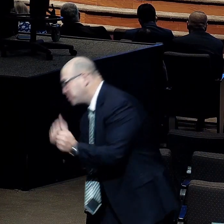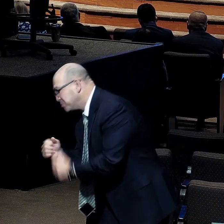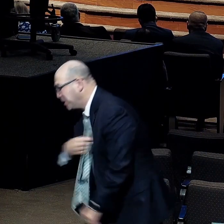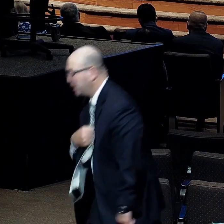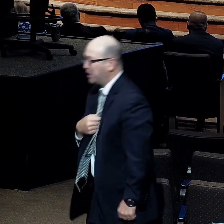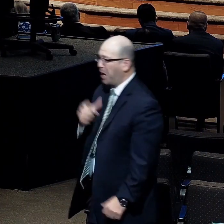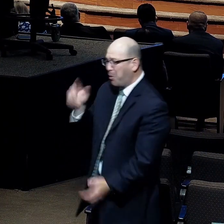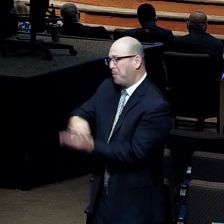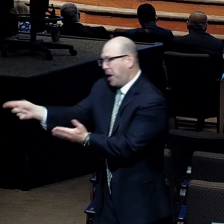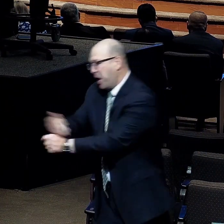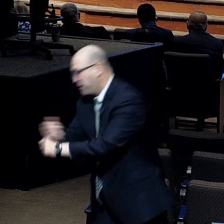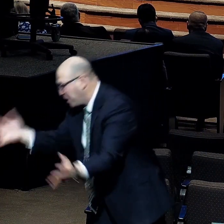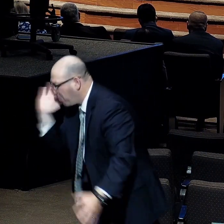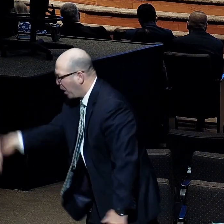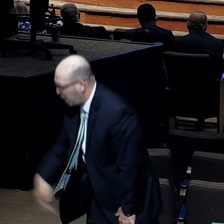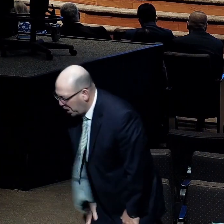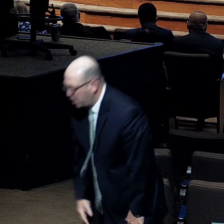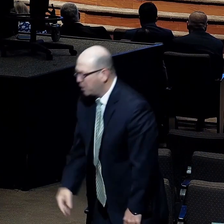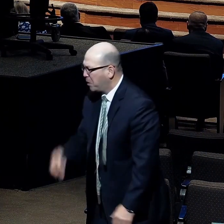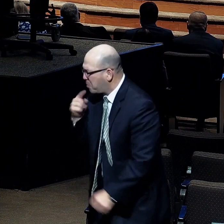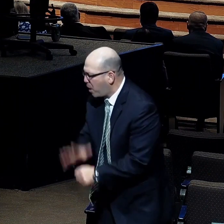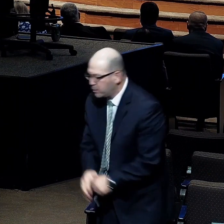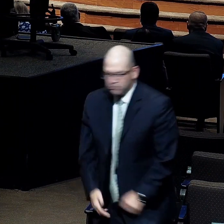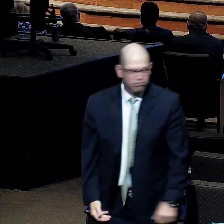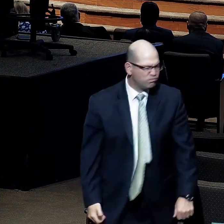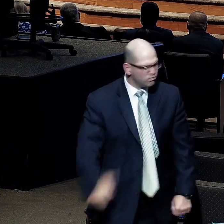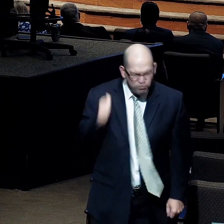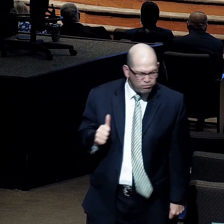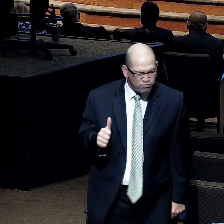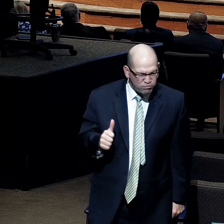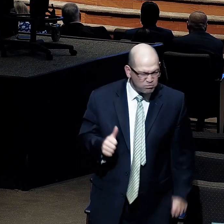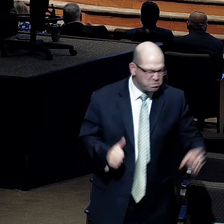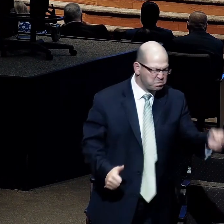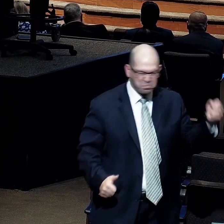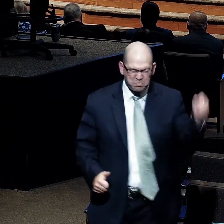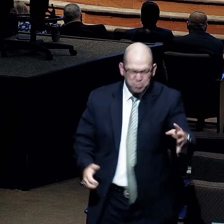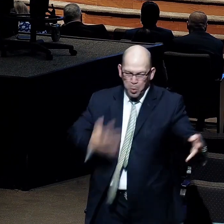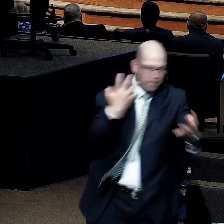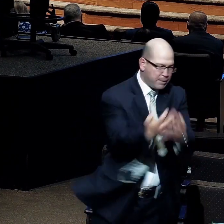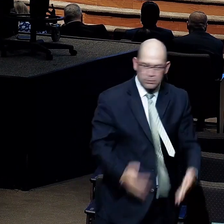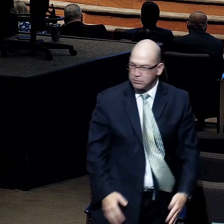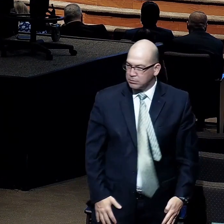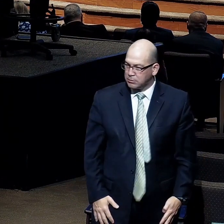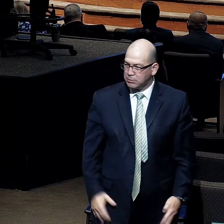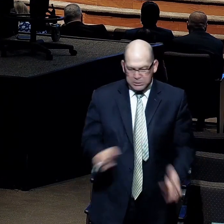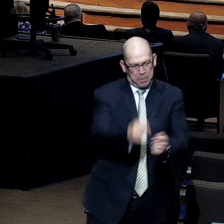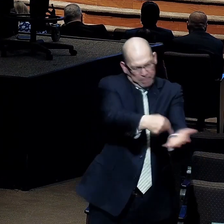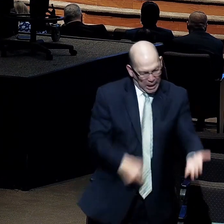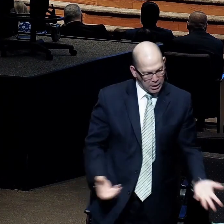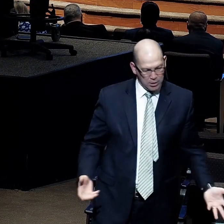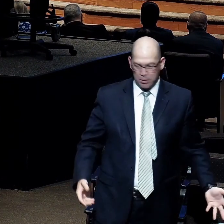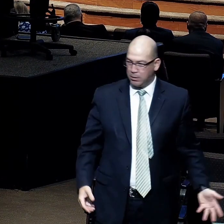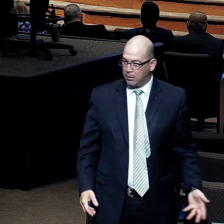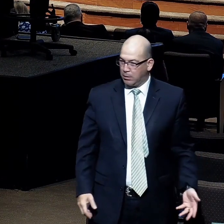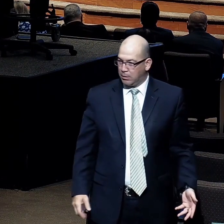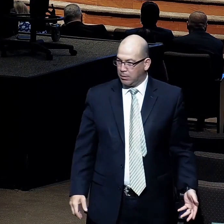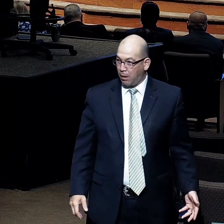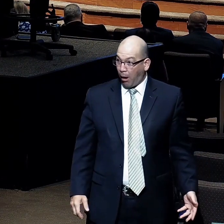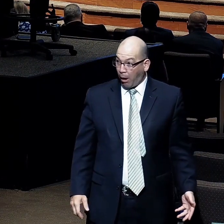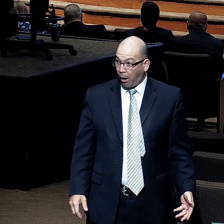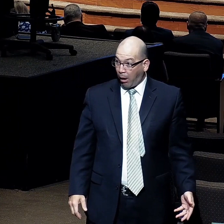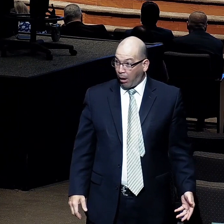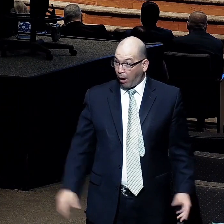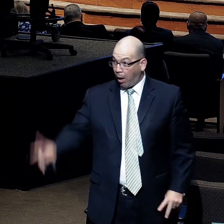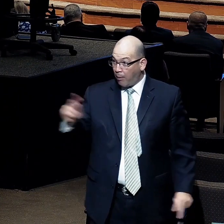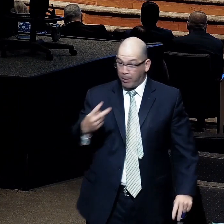pay thee all. And he would not, but went and cast him into prison till he should pay the debt. So when his fellow servants saw what was done,